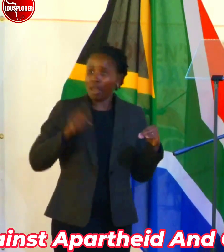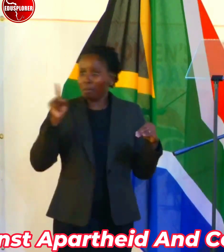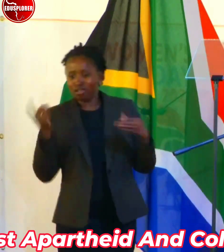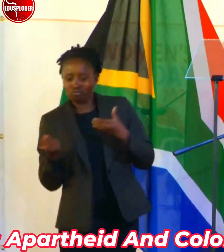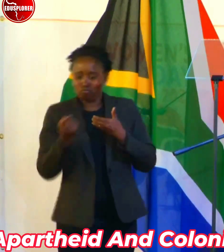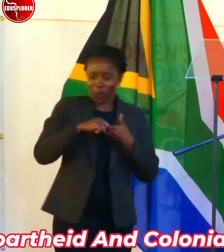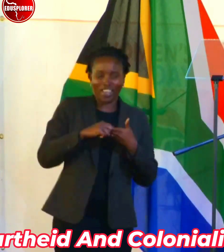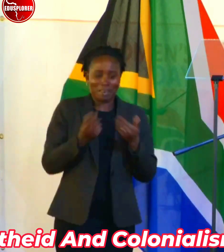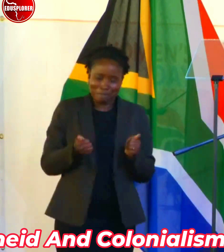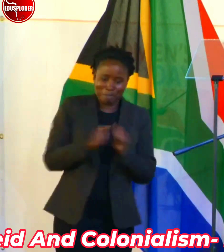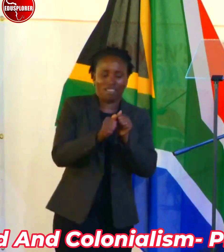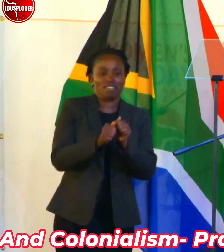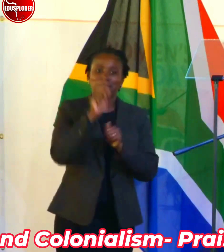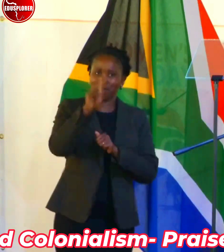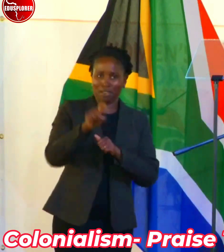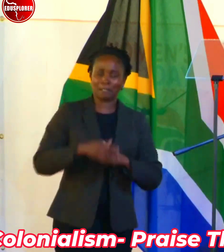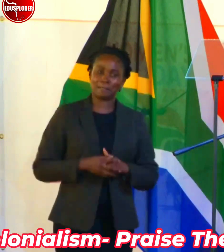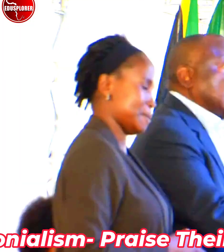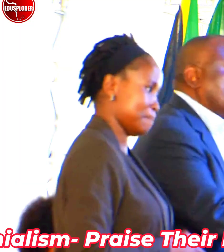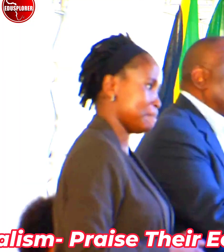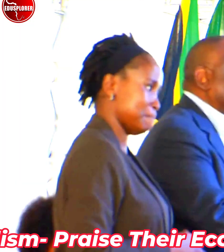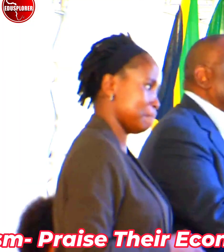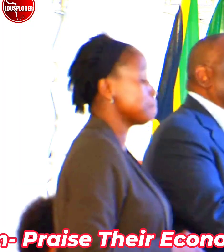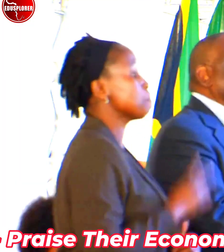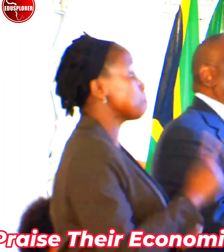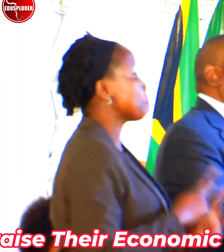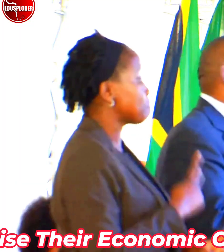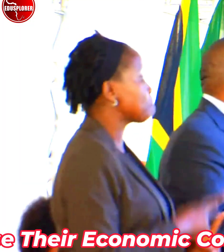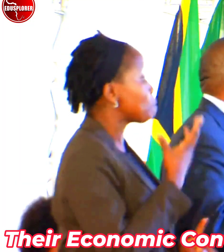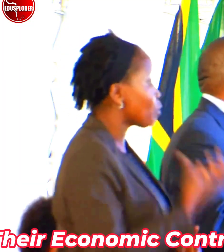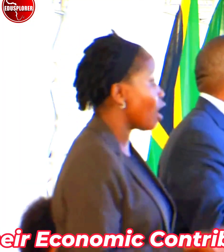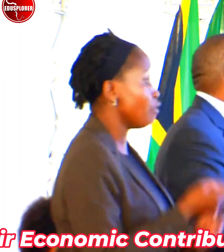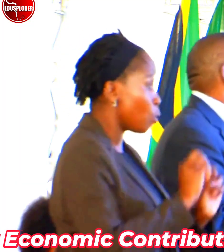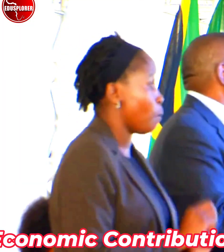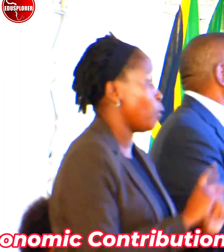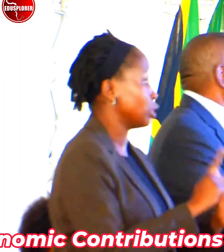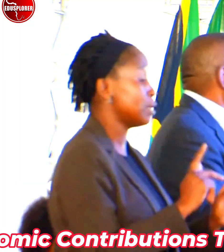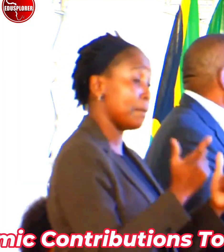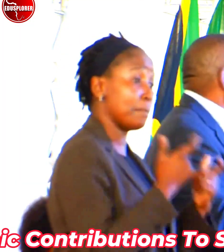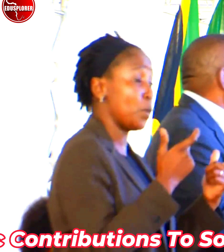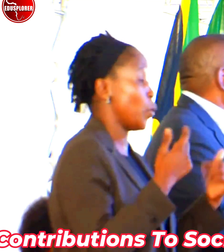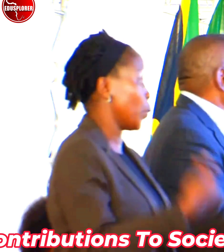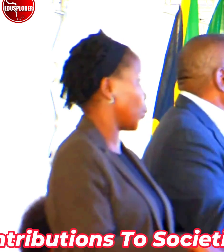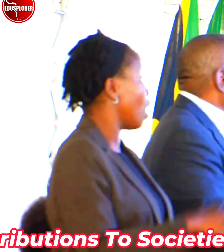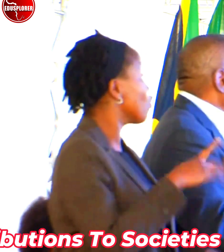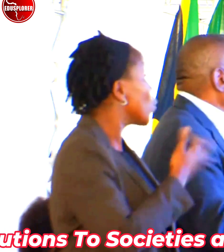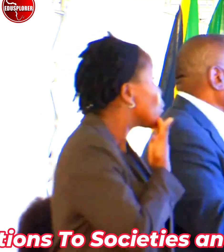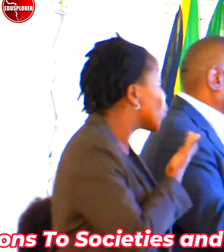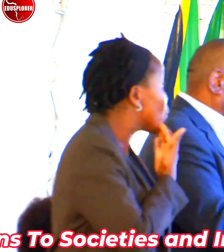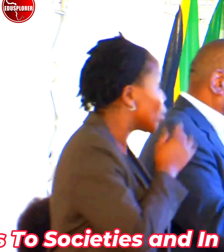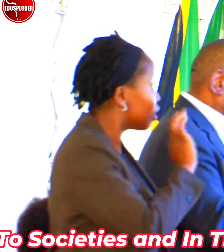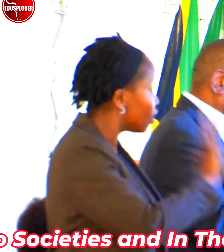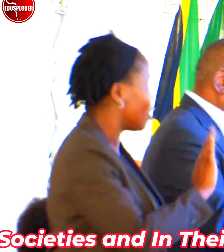their green economy plans. There is also immense opportunity for young women in